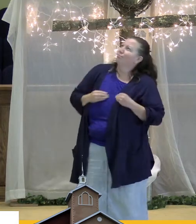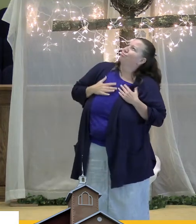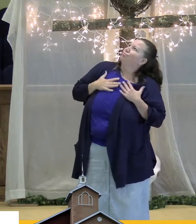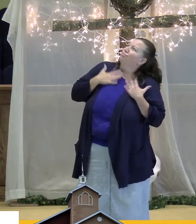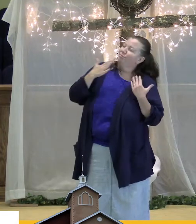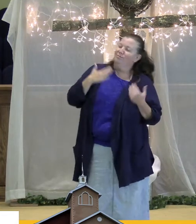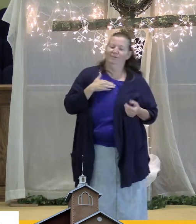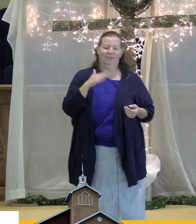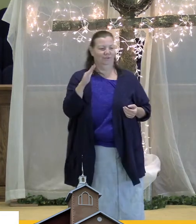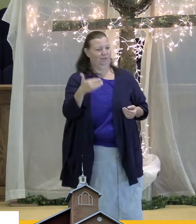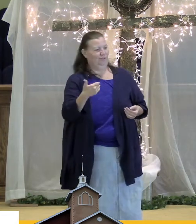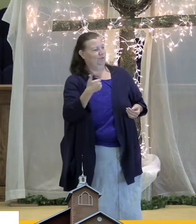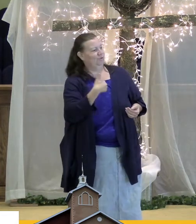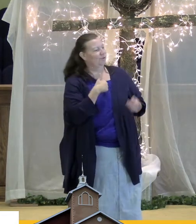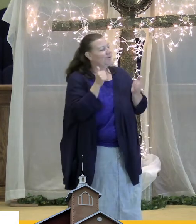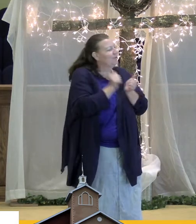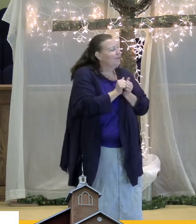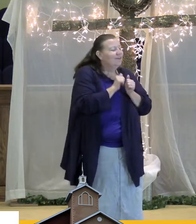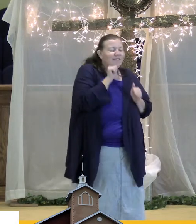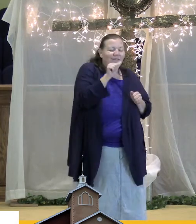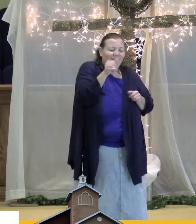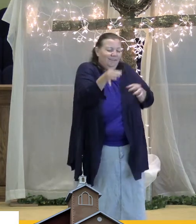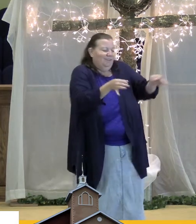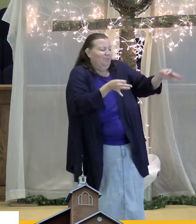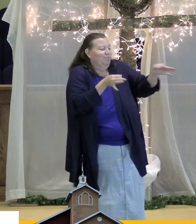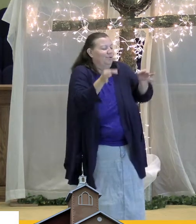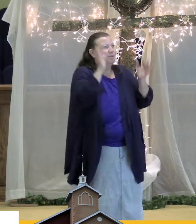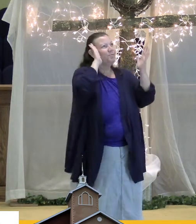it's flooding my soul with unspeakable hope.